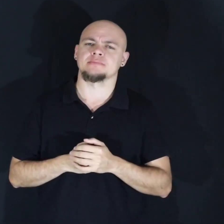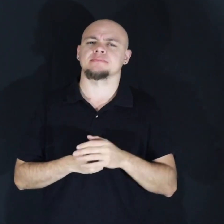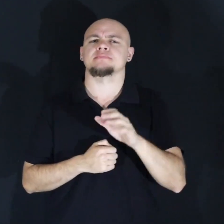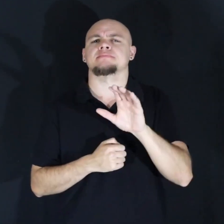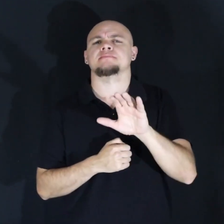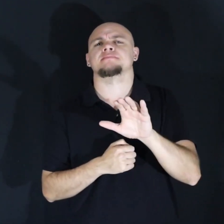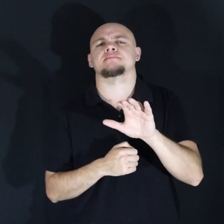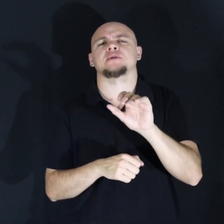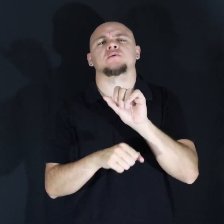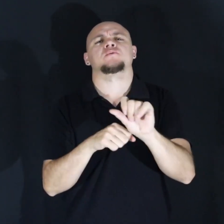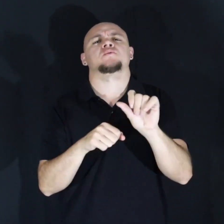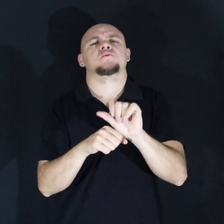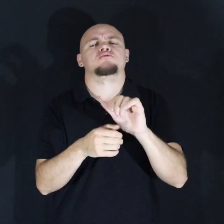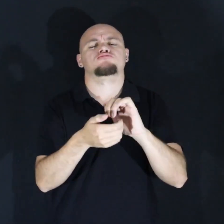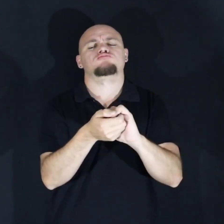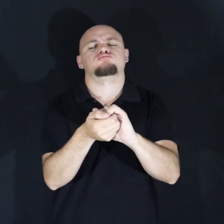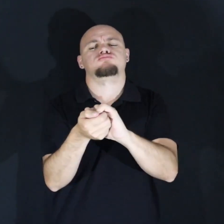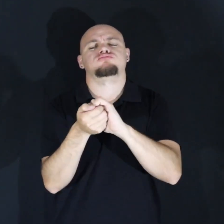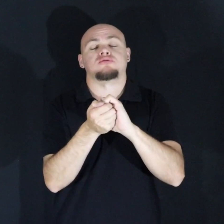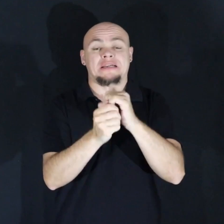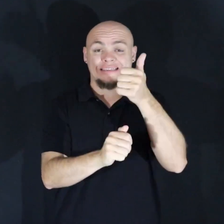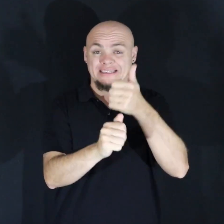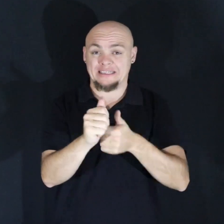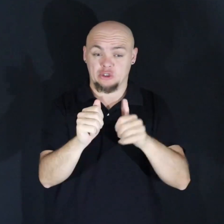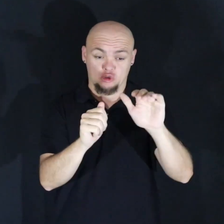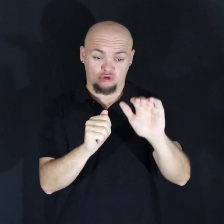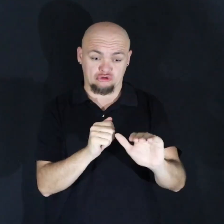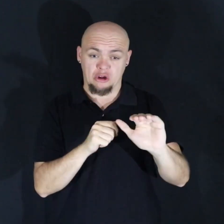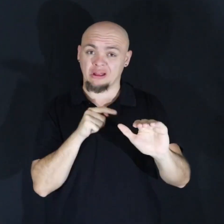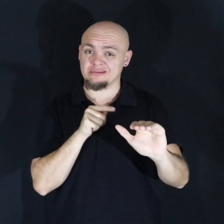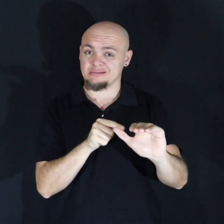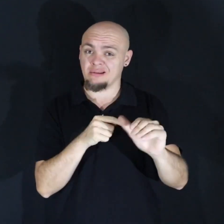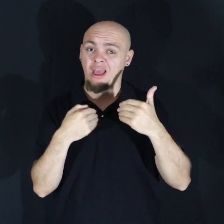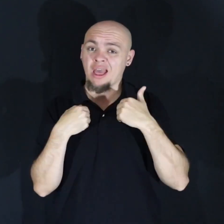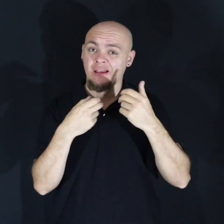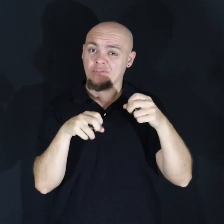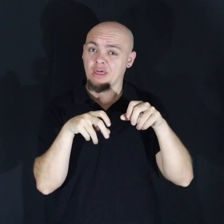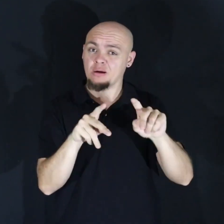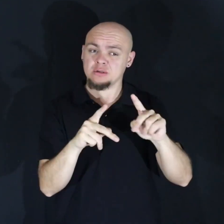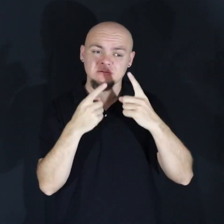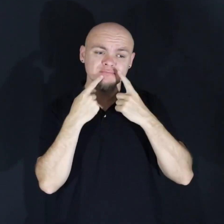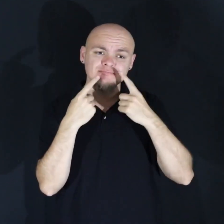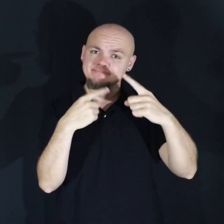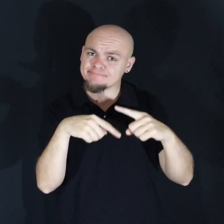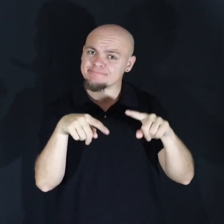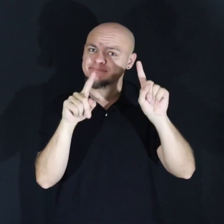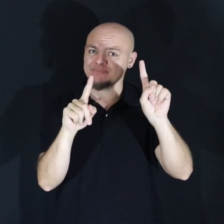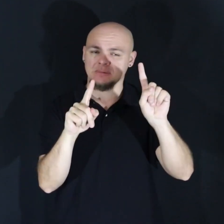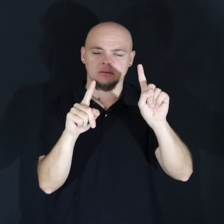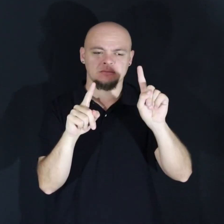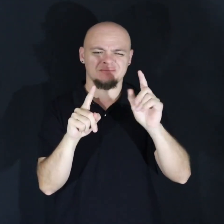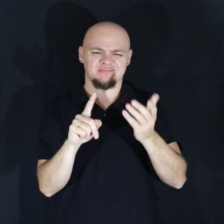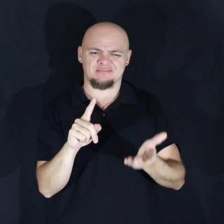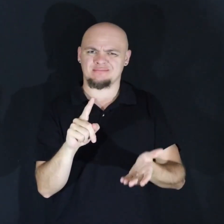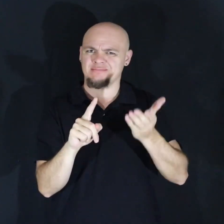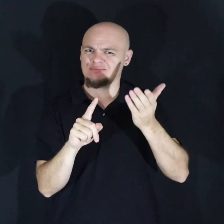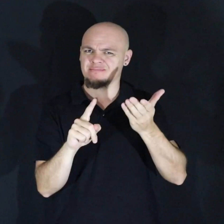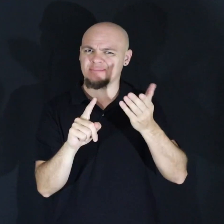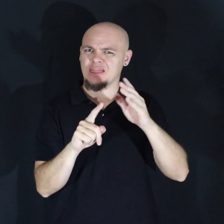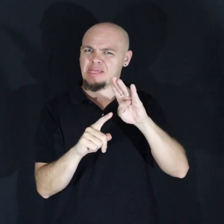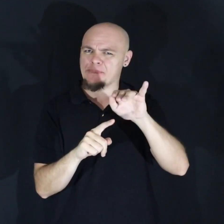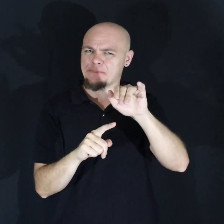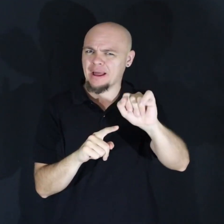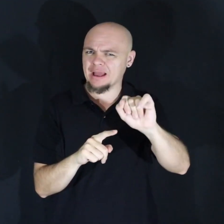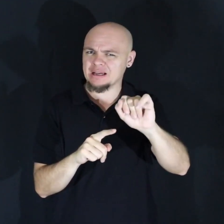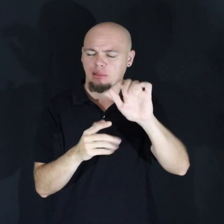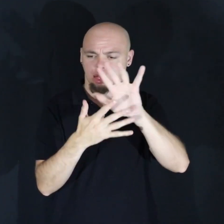Let's work together to ensure that every child has the opportunity to thrive, regardless of the biases that